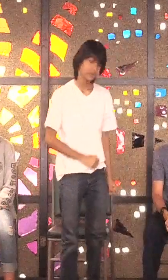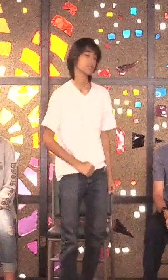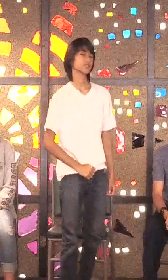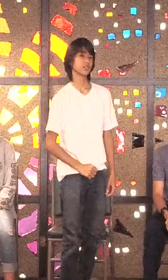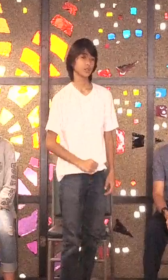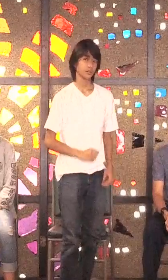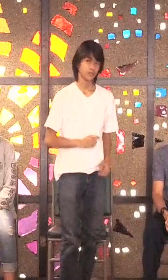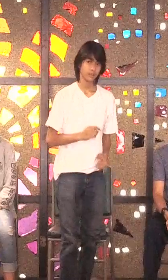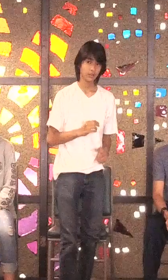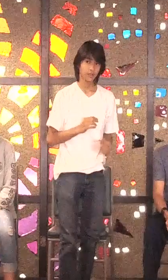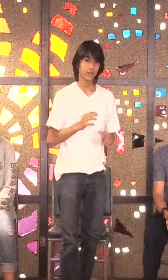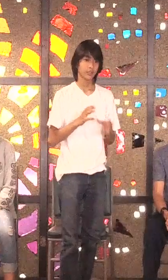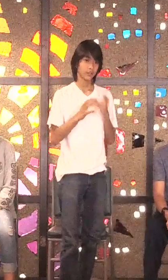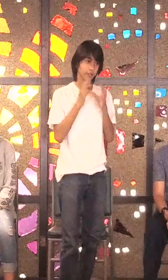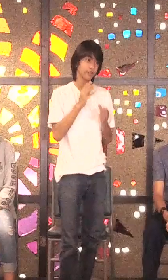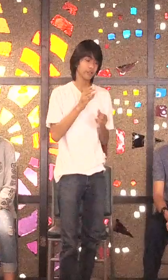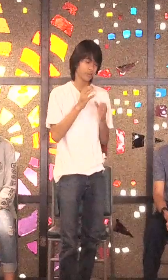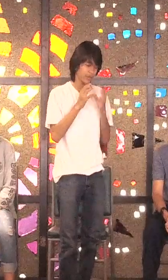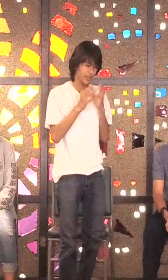So,